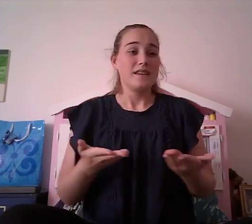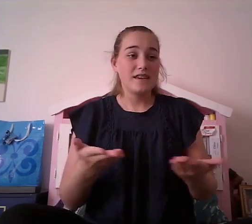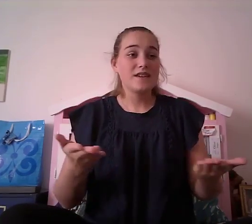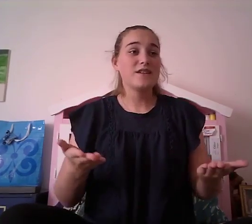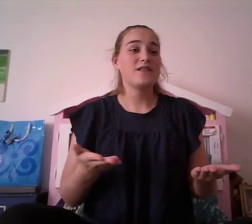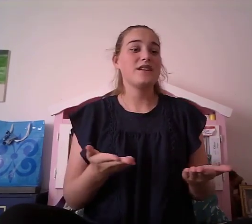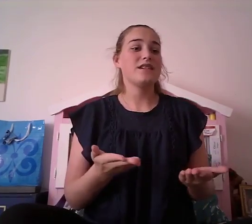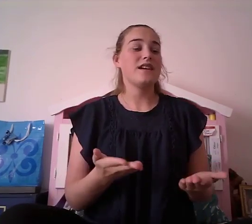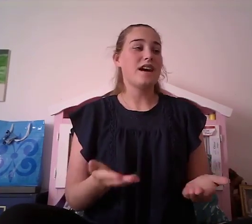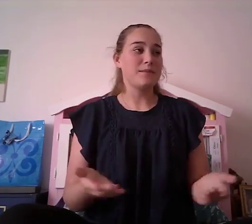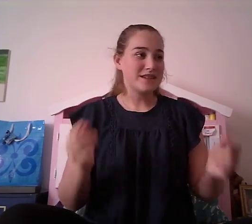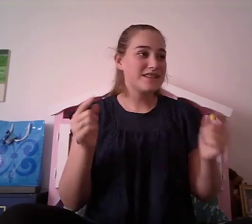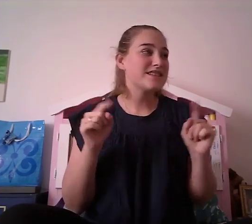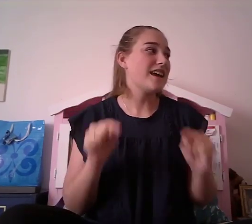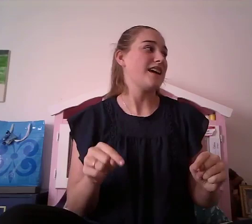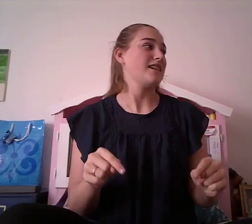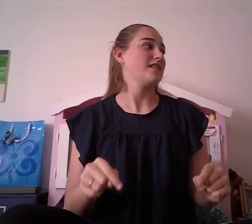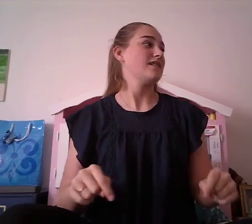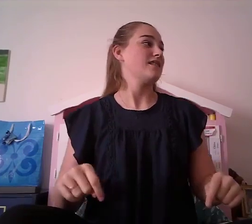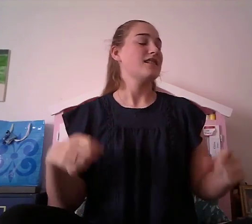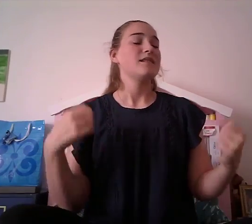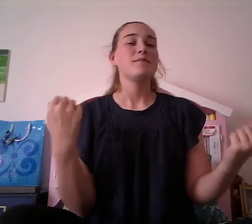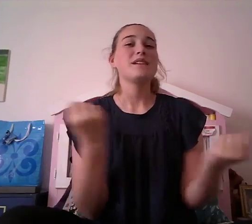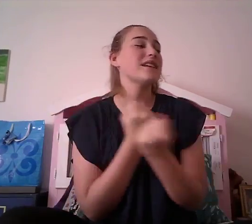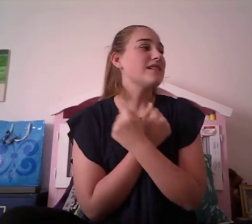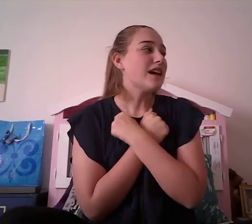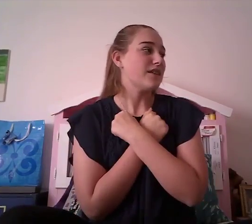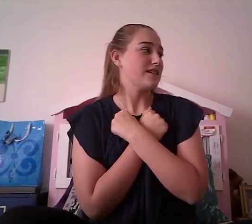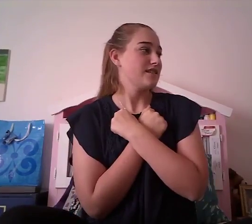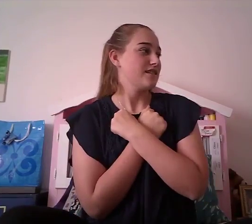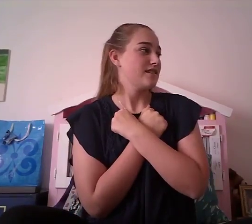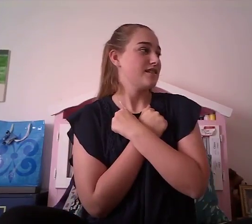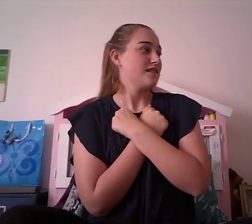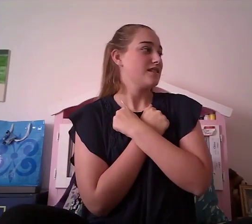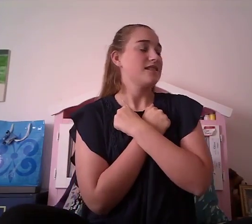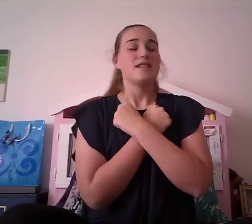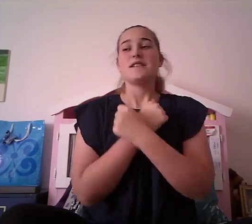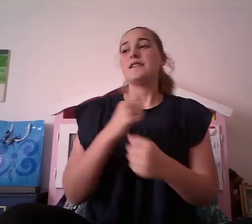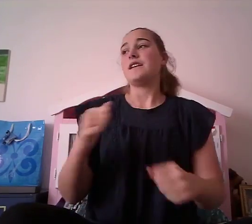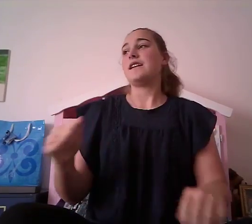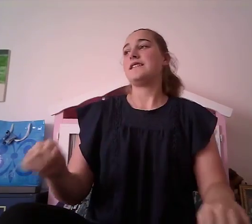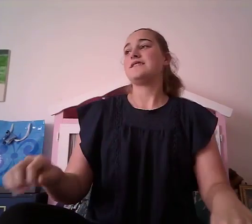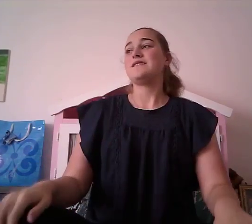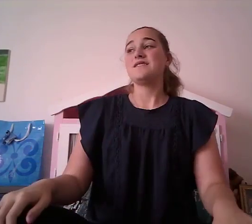Here I must stay. Because I love it. And